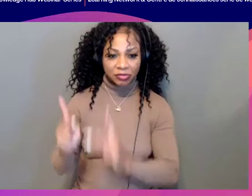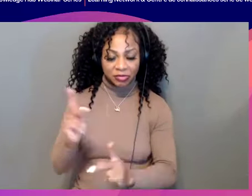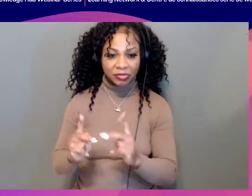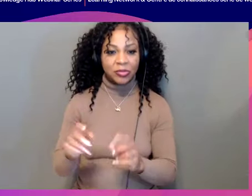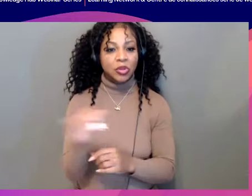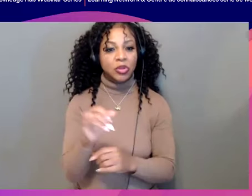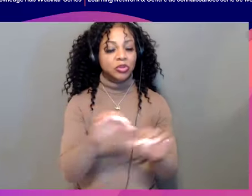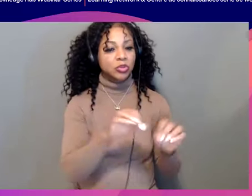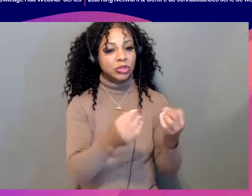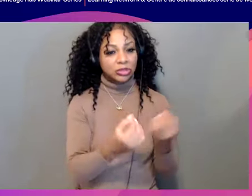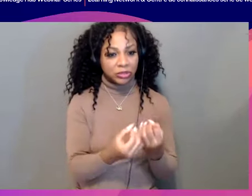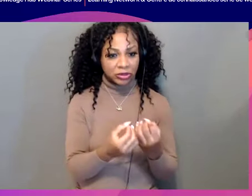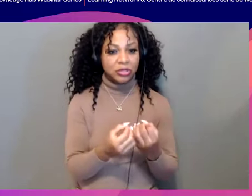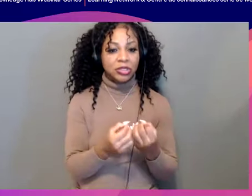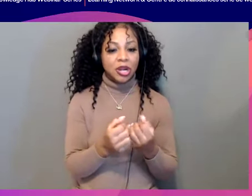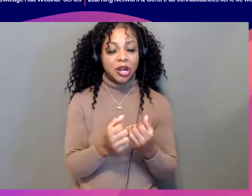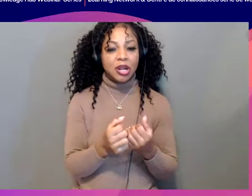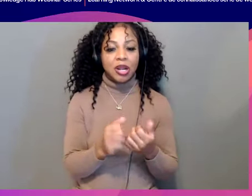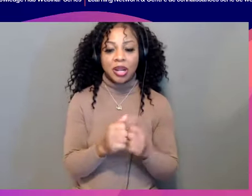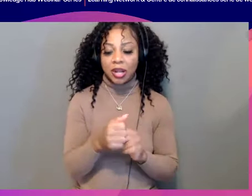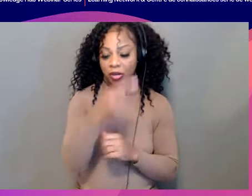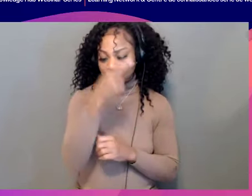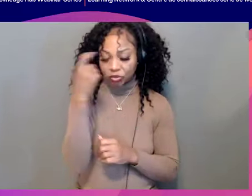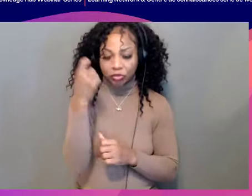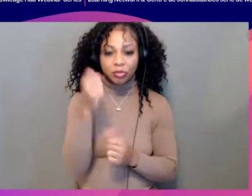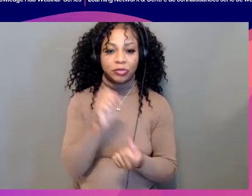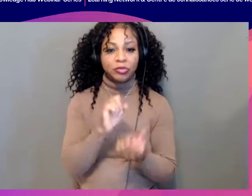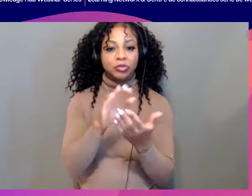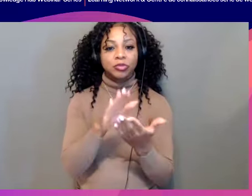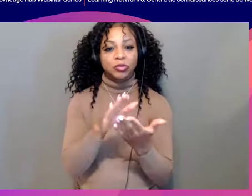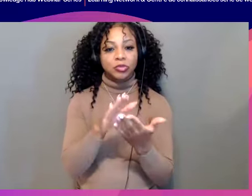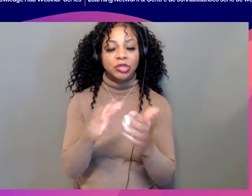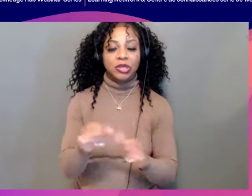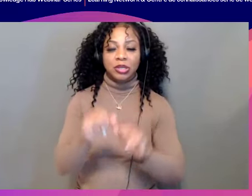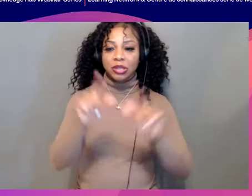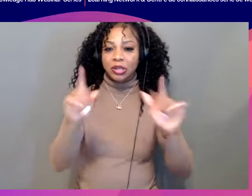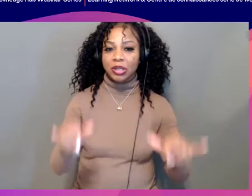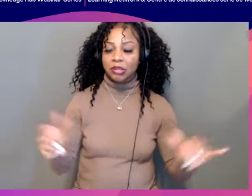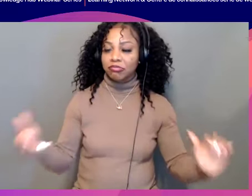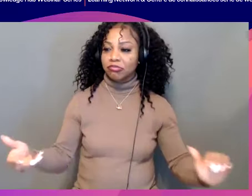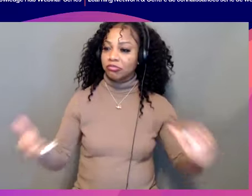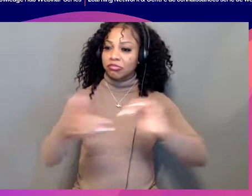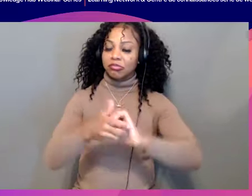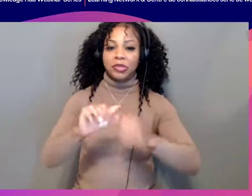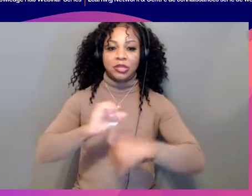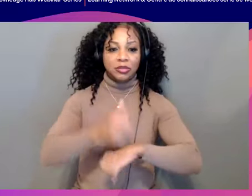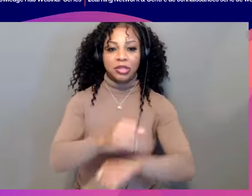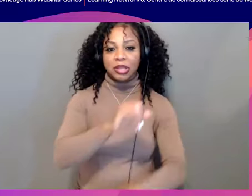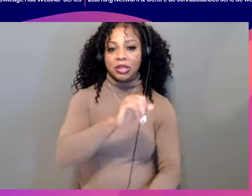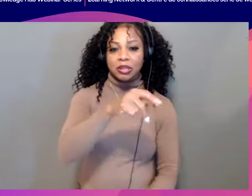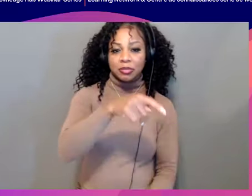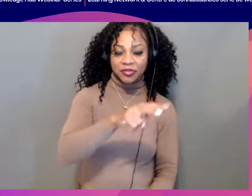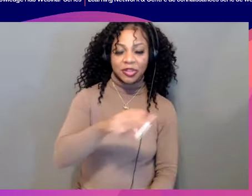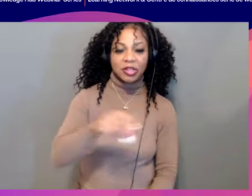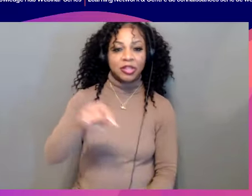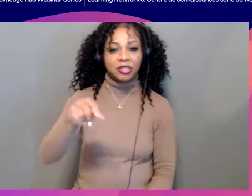and organizations through trauma-informed practice and allyship, we can create an IPV and GBV